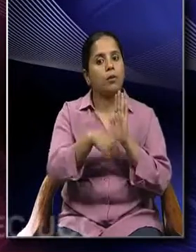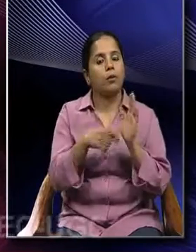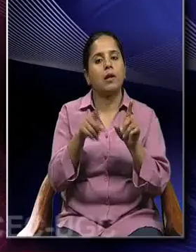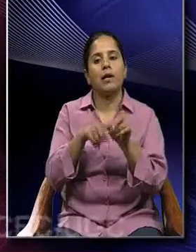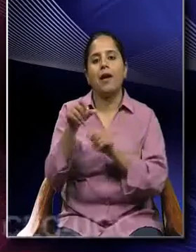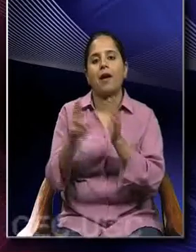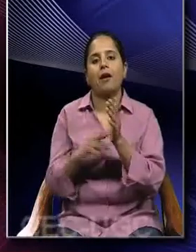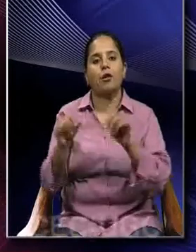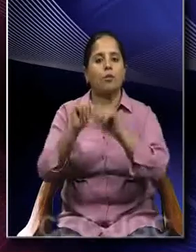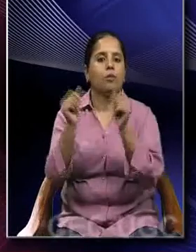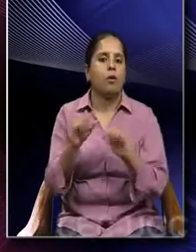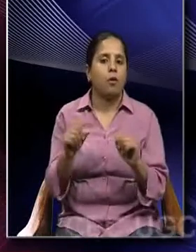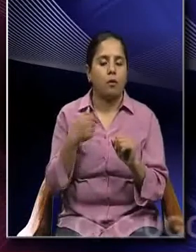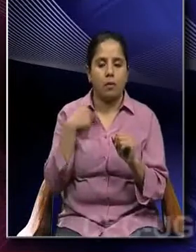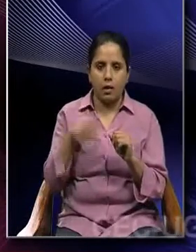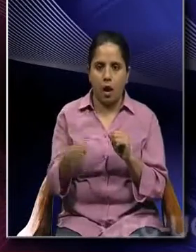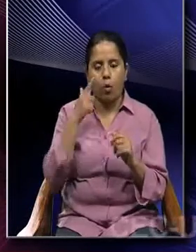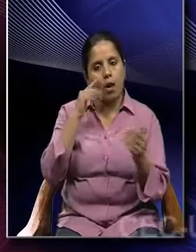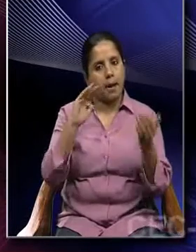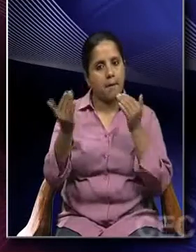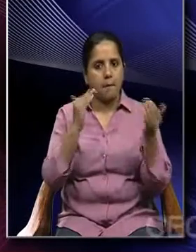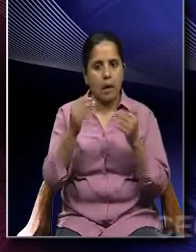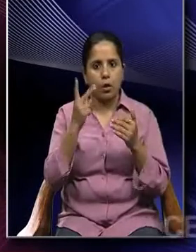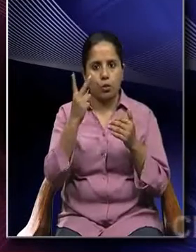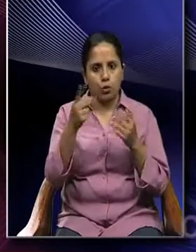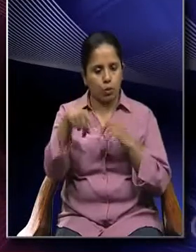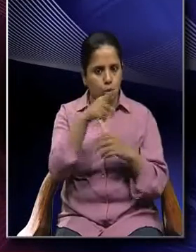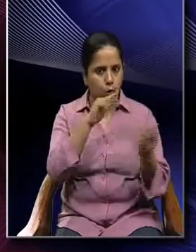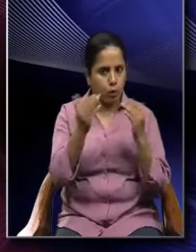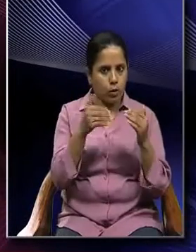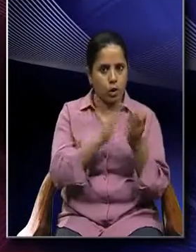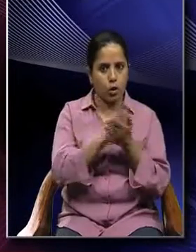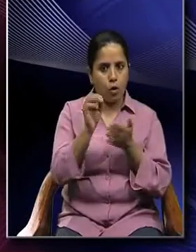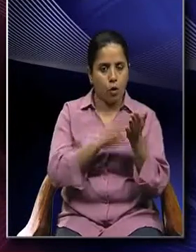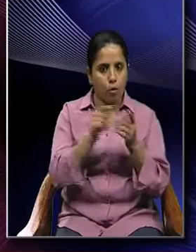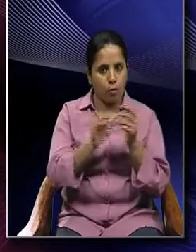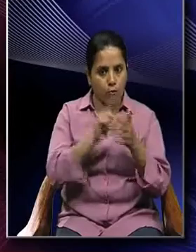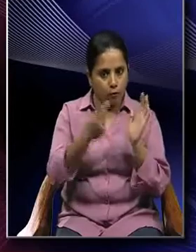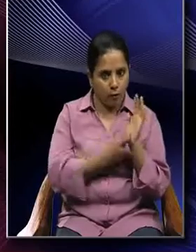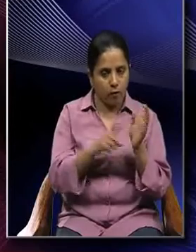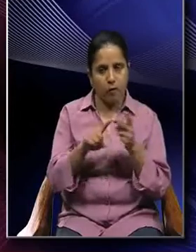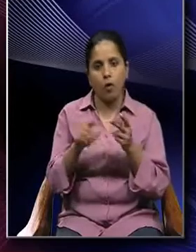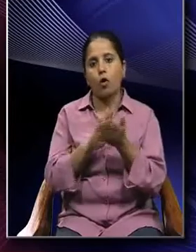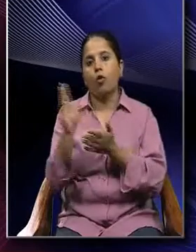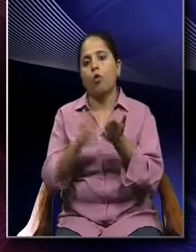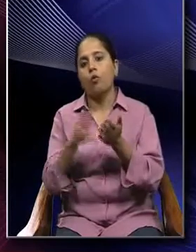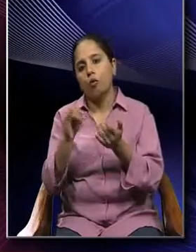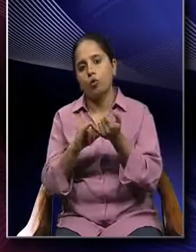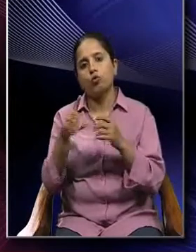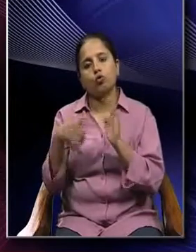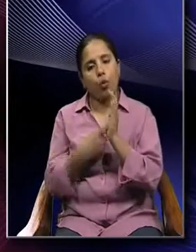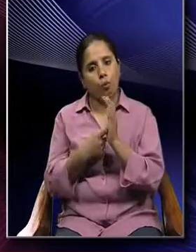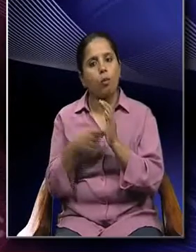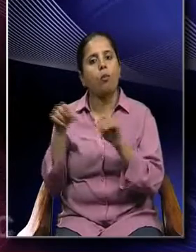man. So we are making a comparison between the two. One is the Homo Faber model and another is Homo Sober model. One